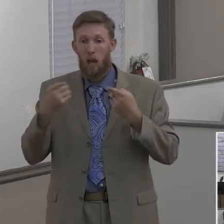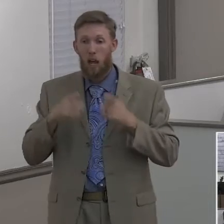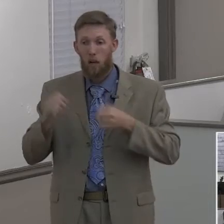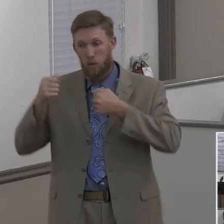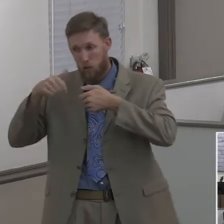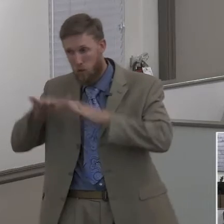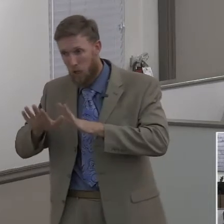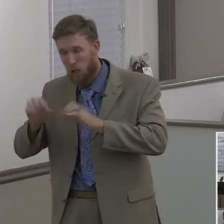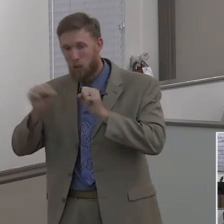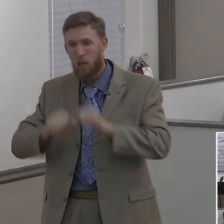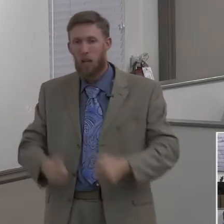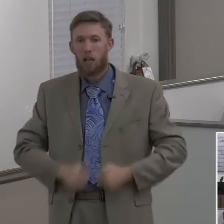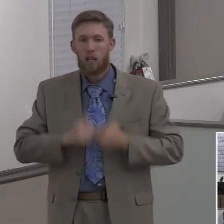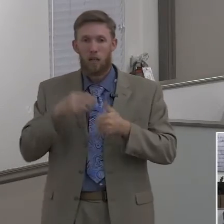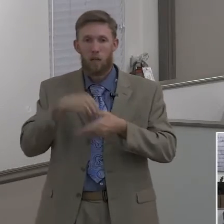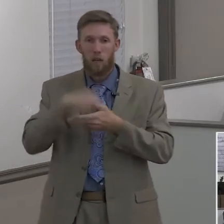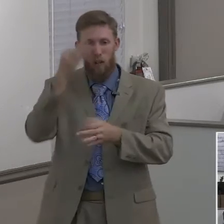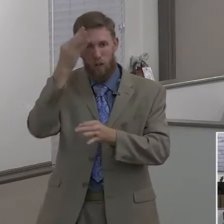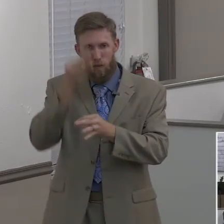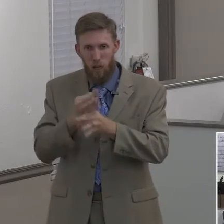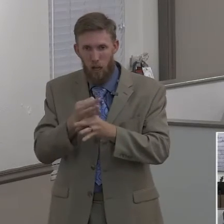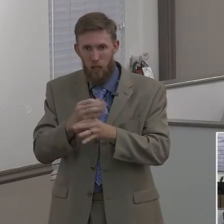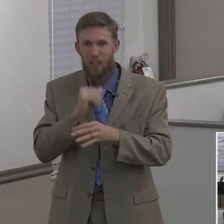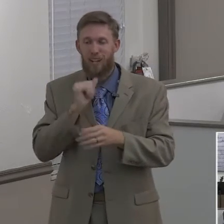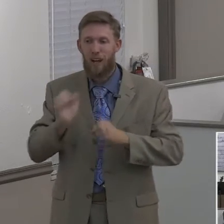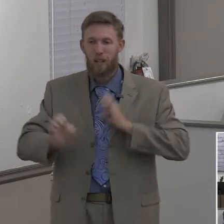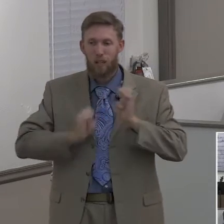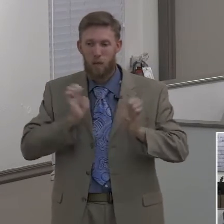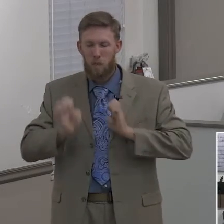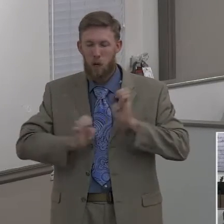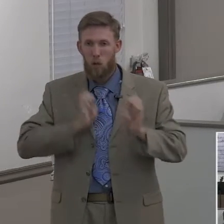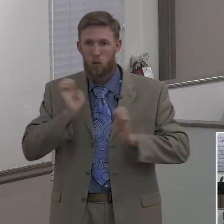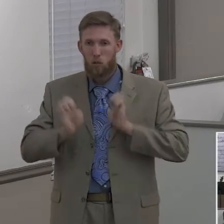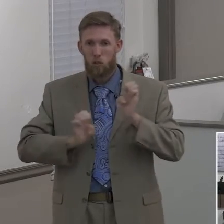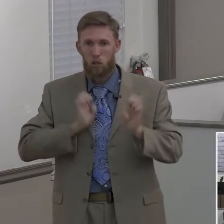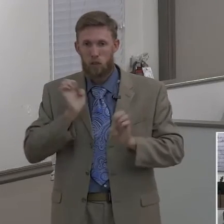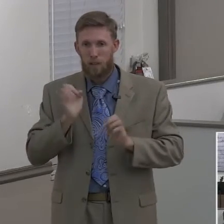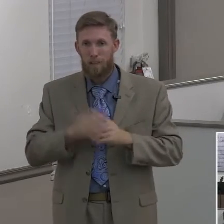what? Faith. Rather than by emotion.